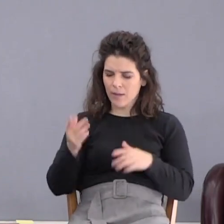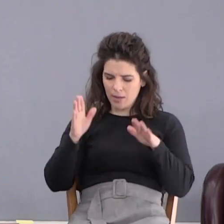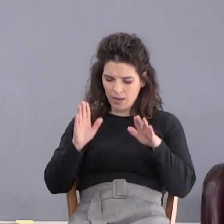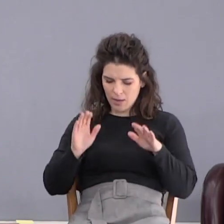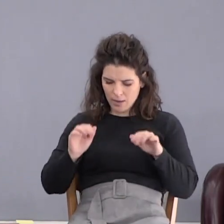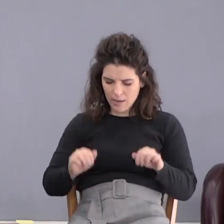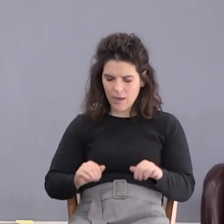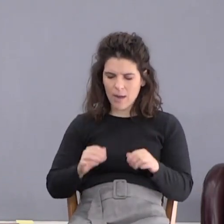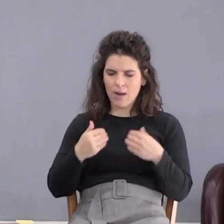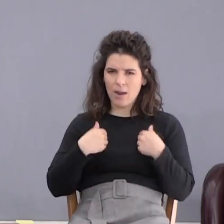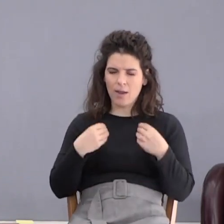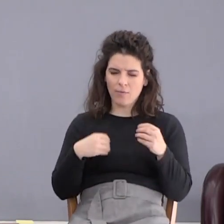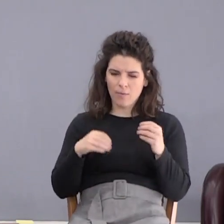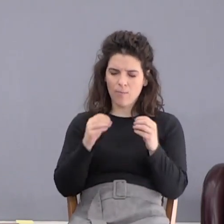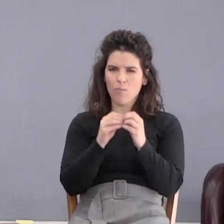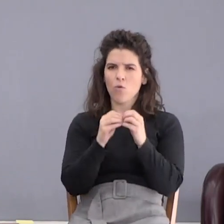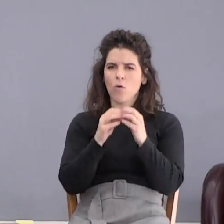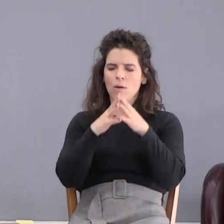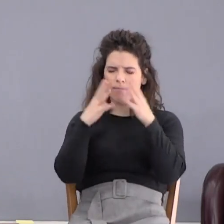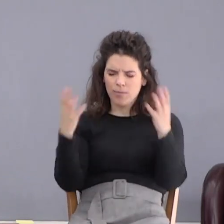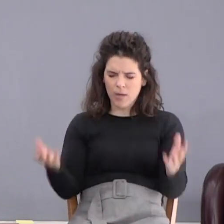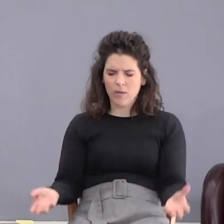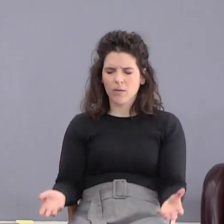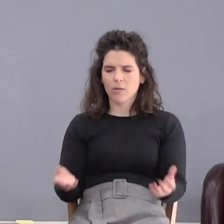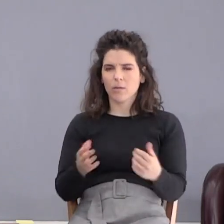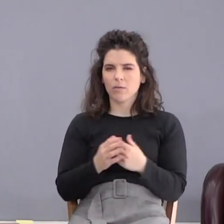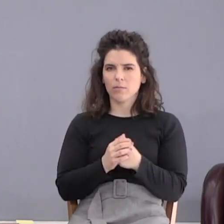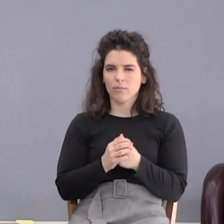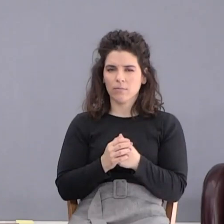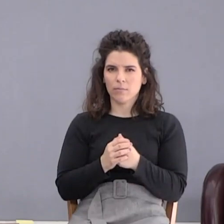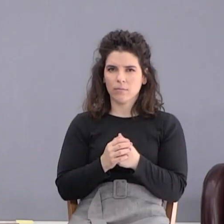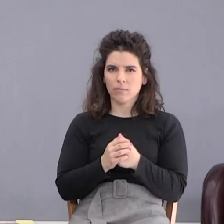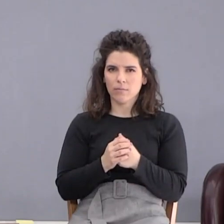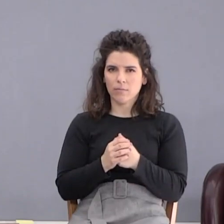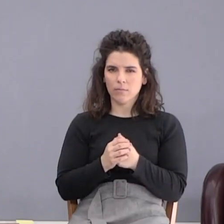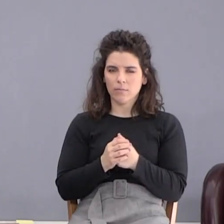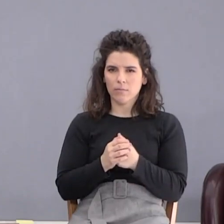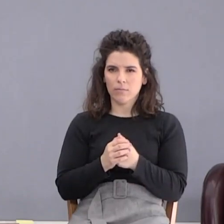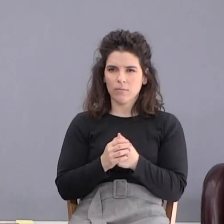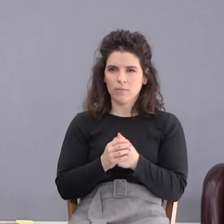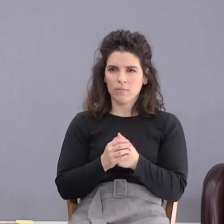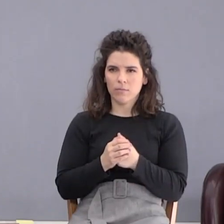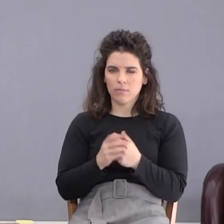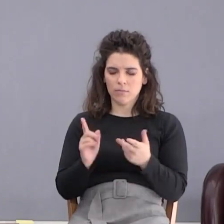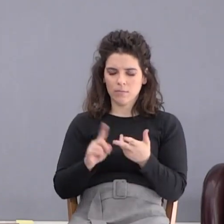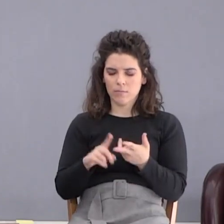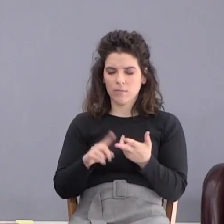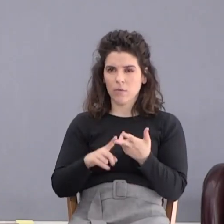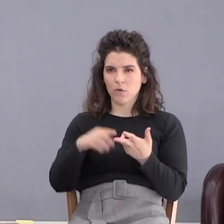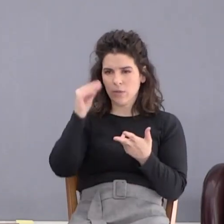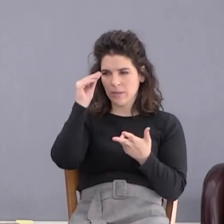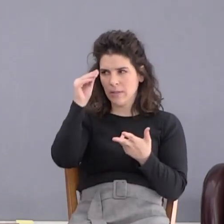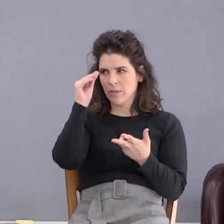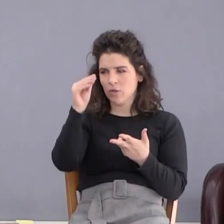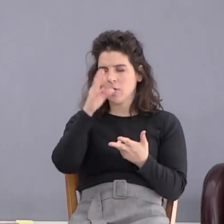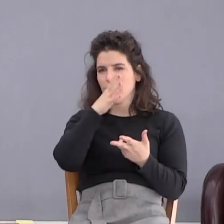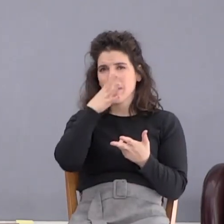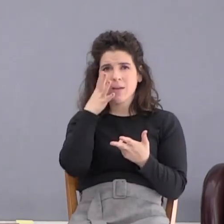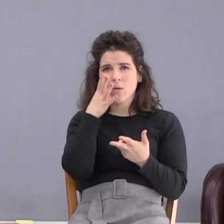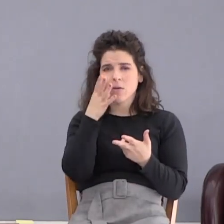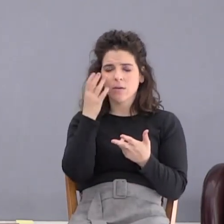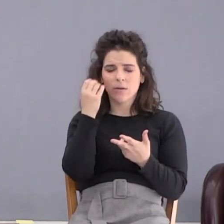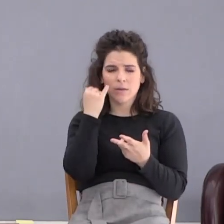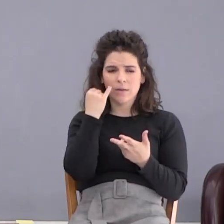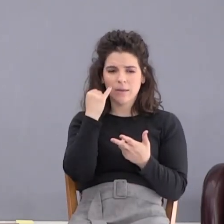might have it more abundantly. That third principle of agriculture is